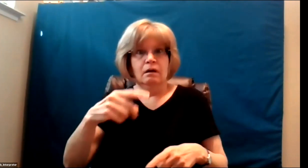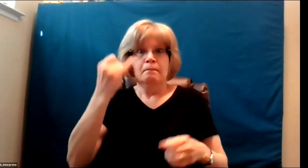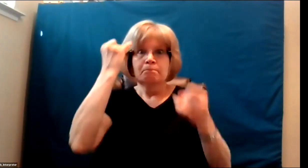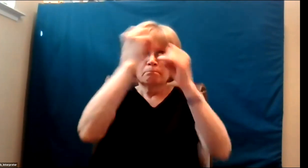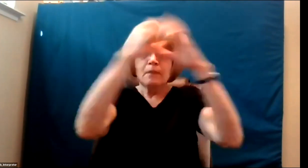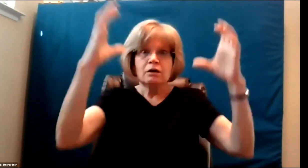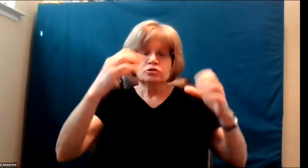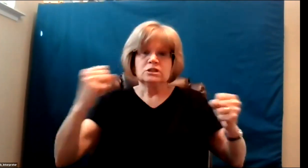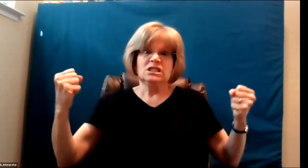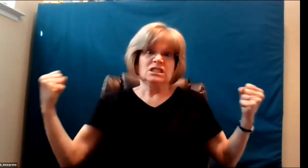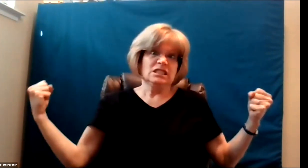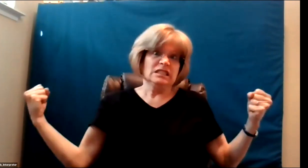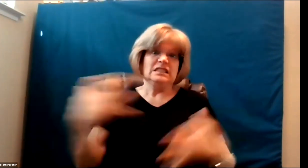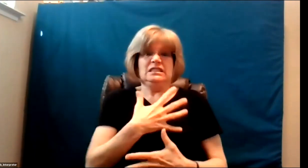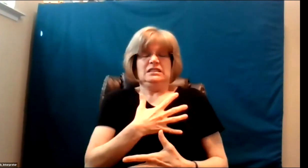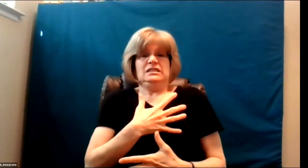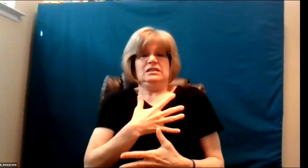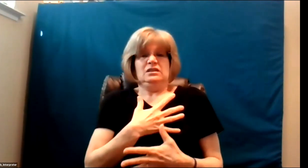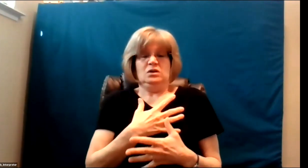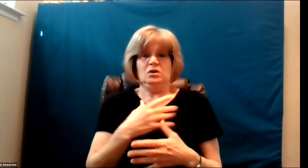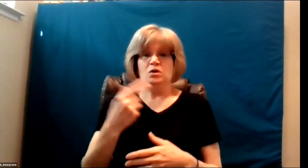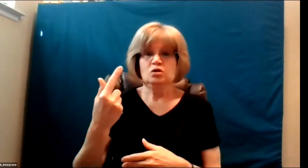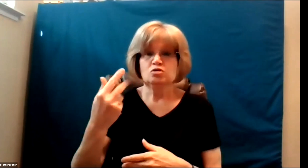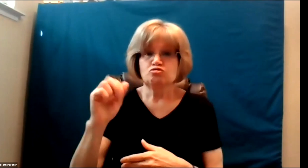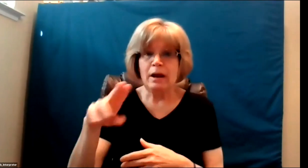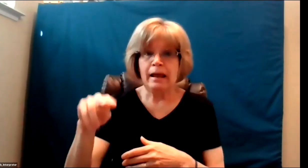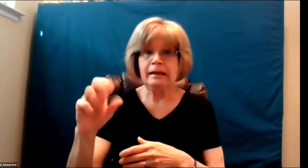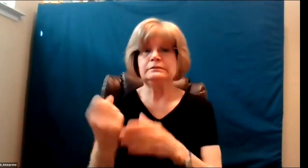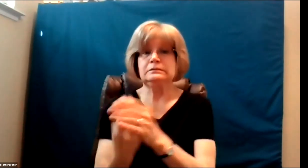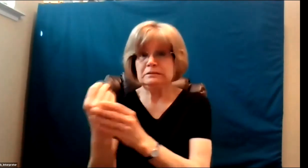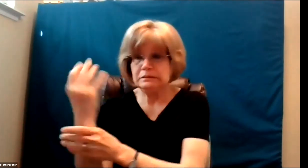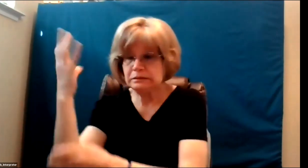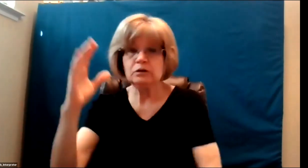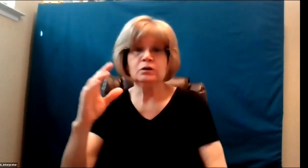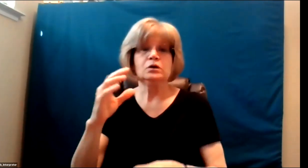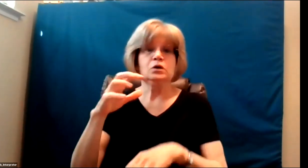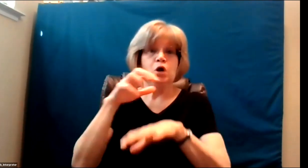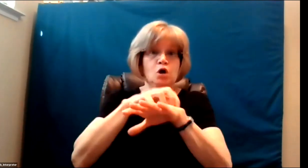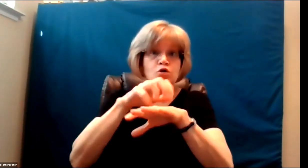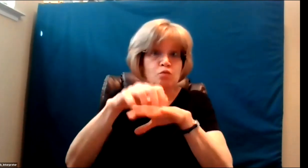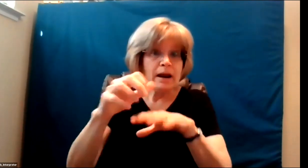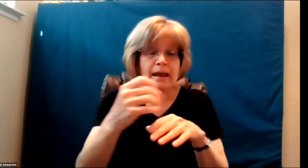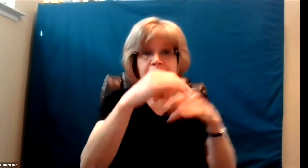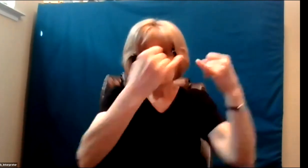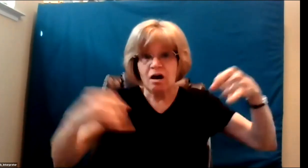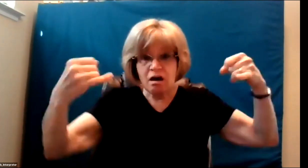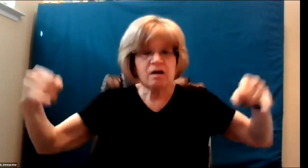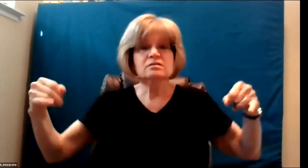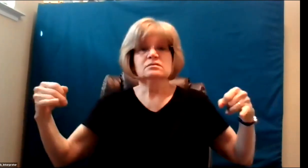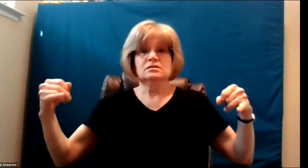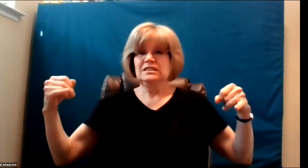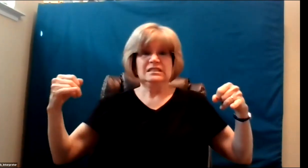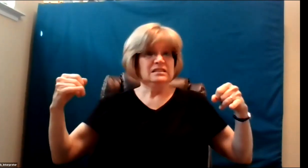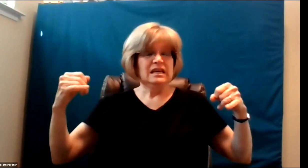Grain crops, grapevines, the two staples of food and drink for persons in the ancient Near East, were